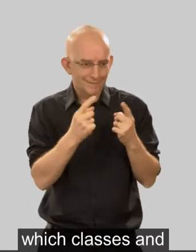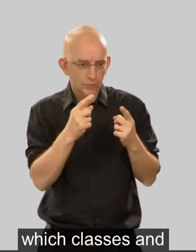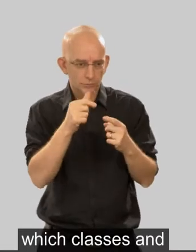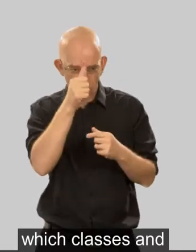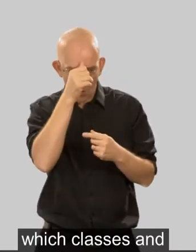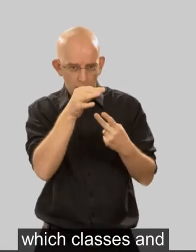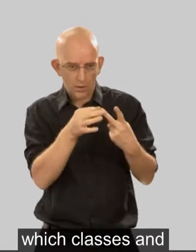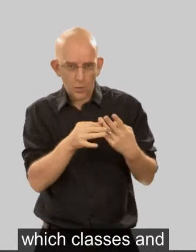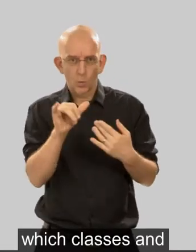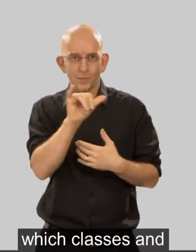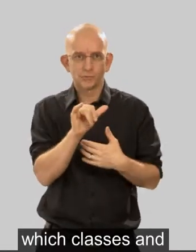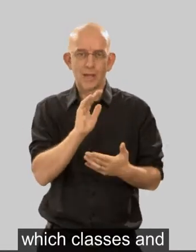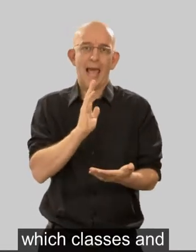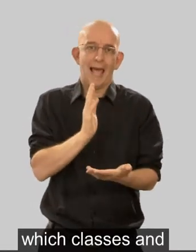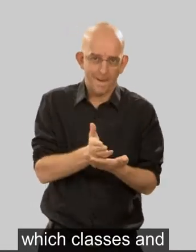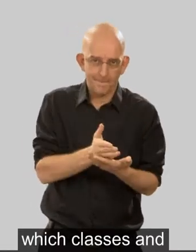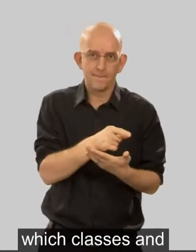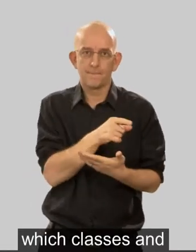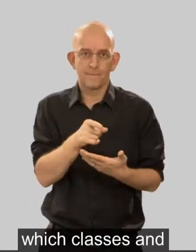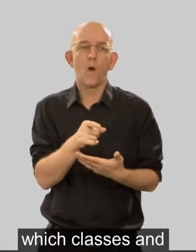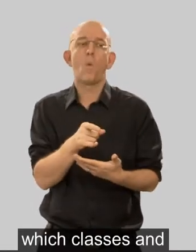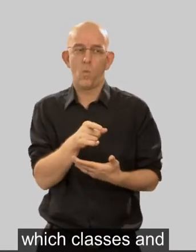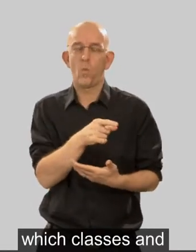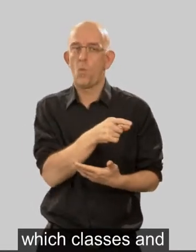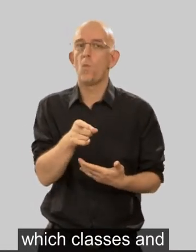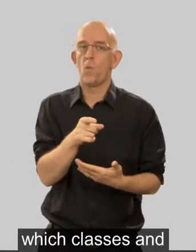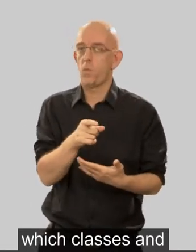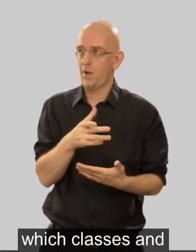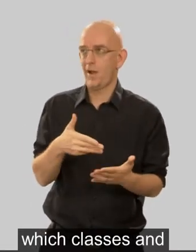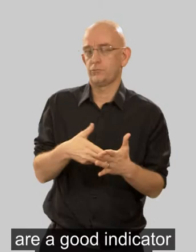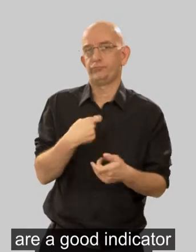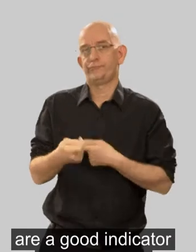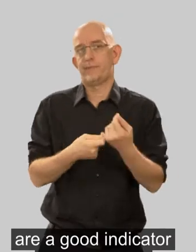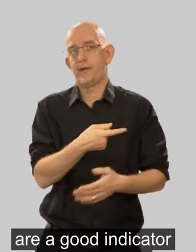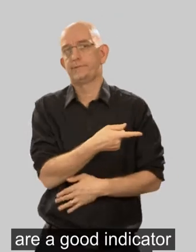types of aids and appliances are a good indicator of extra costs?